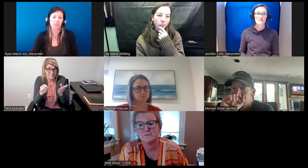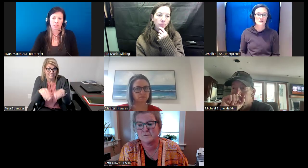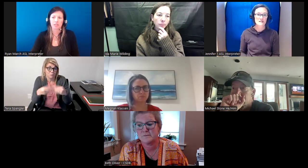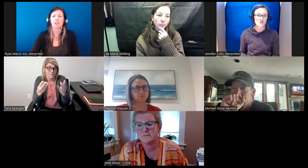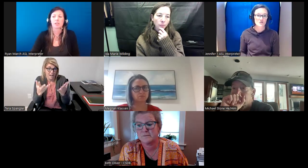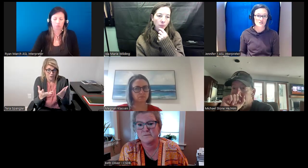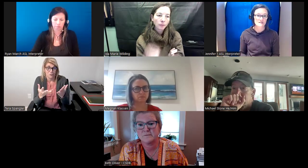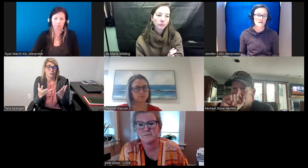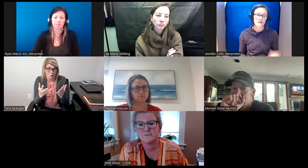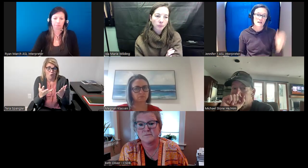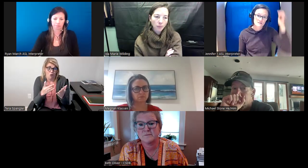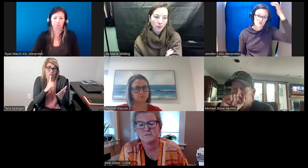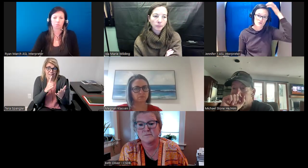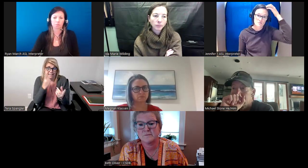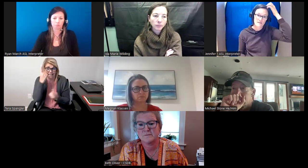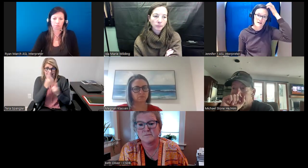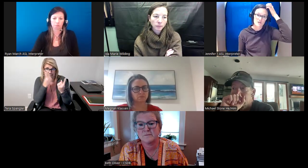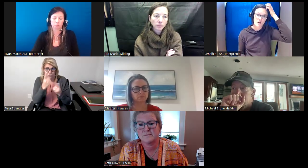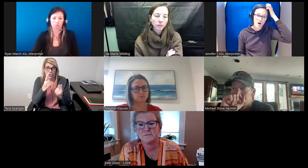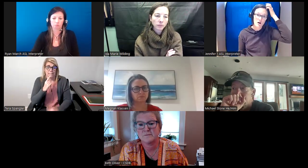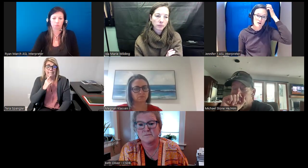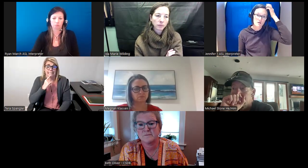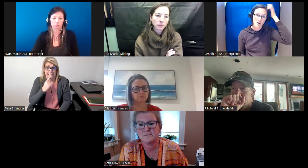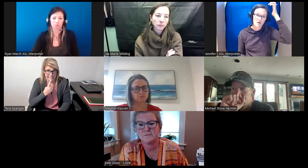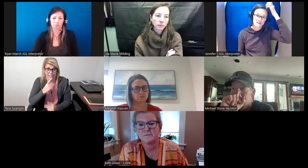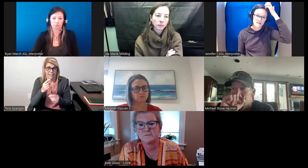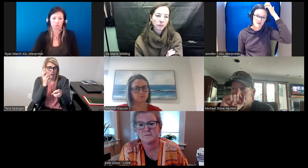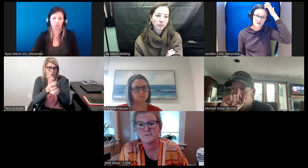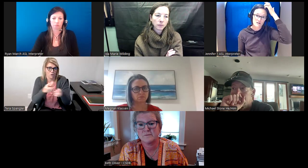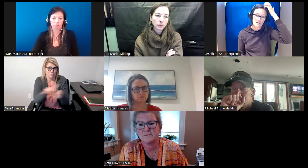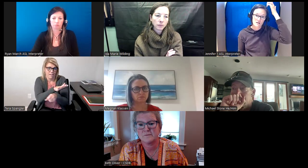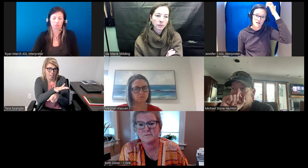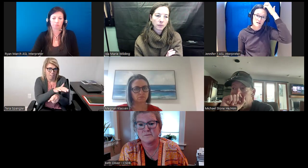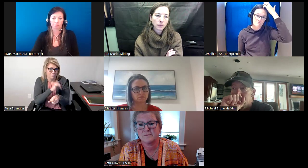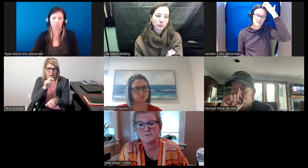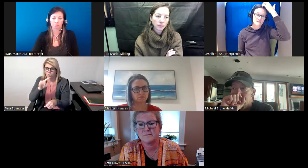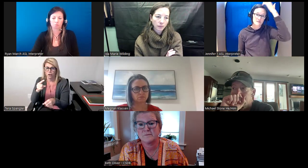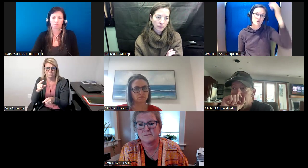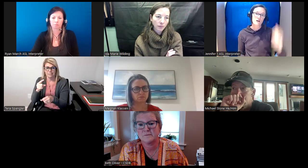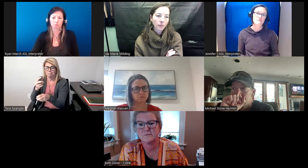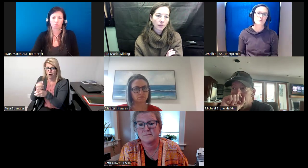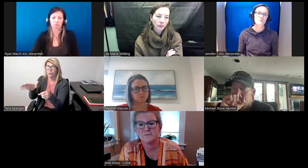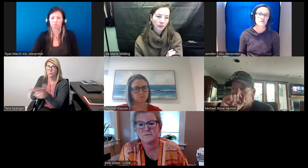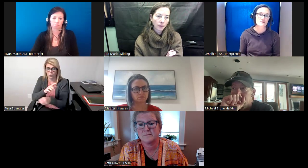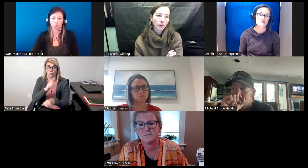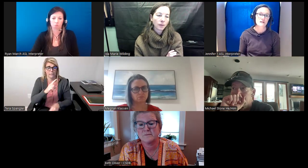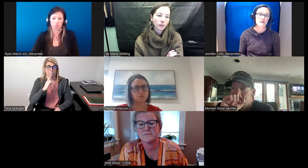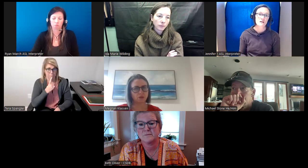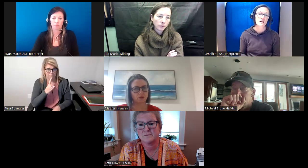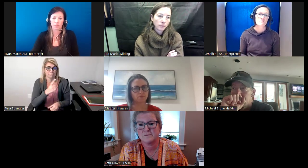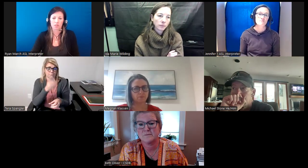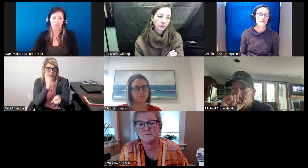that all of our teachers and student service providers are all considered severely hard to fill